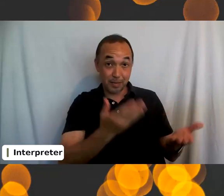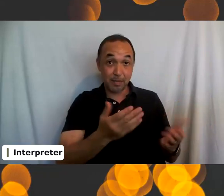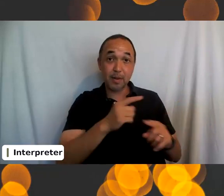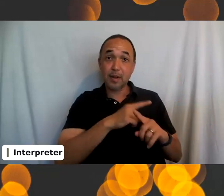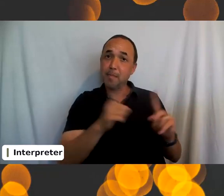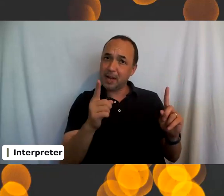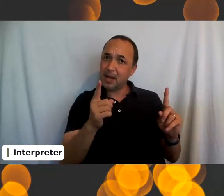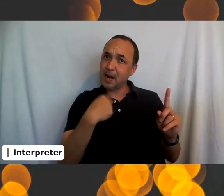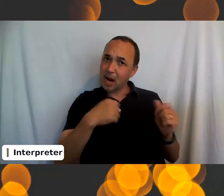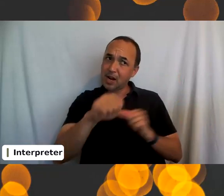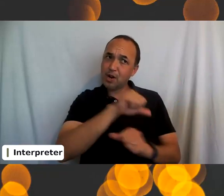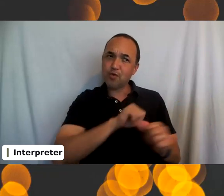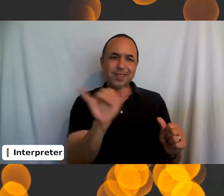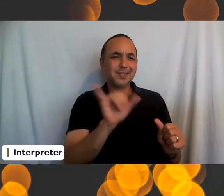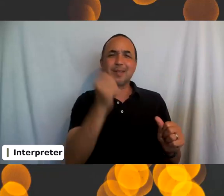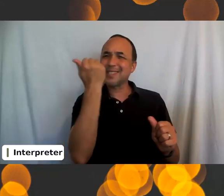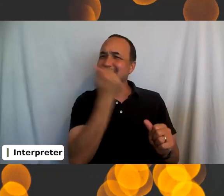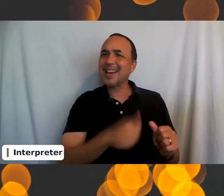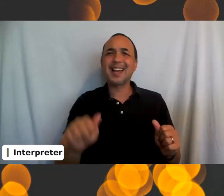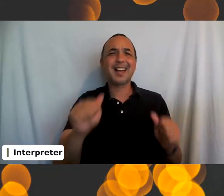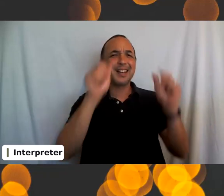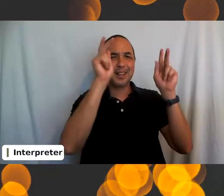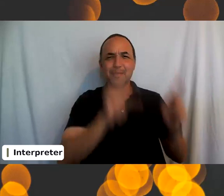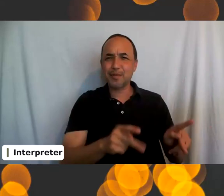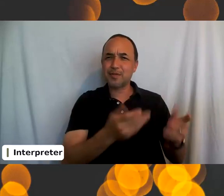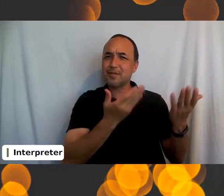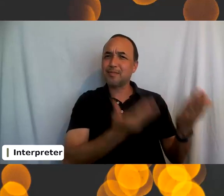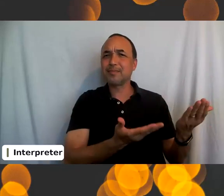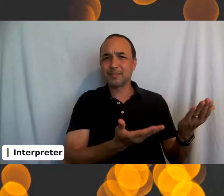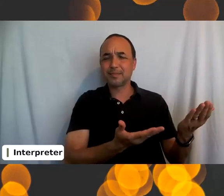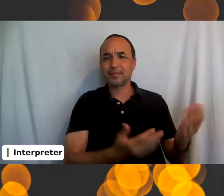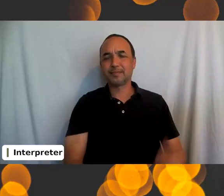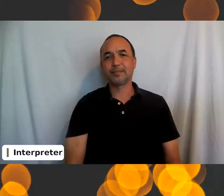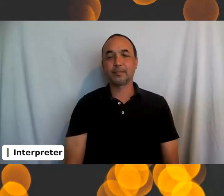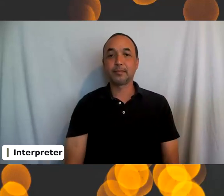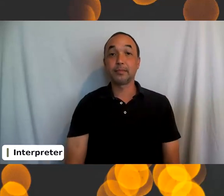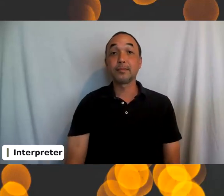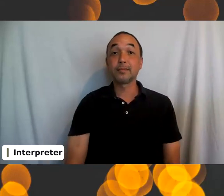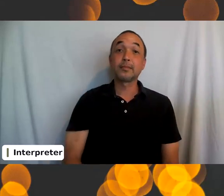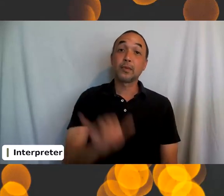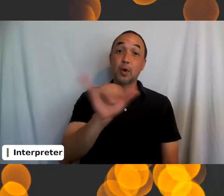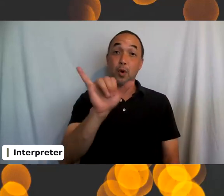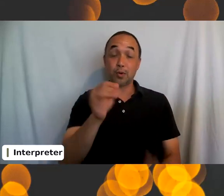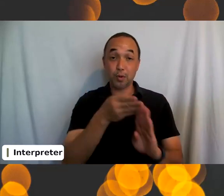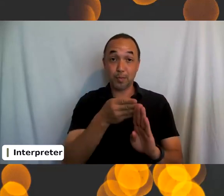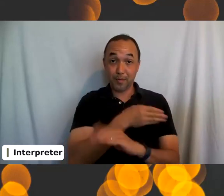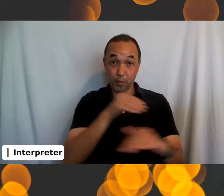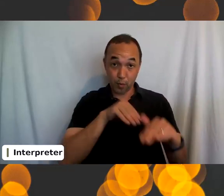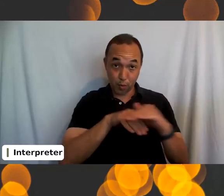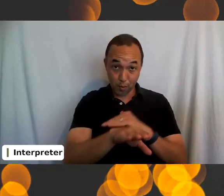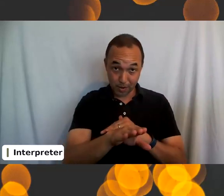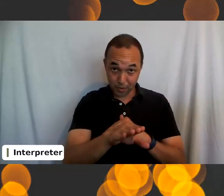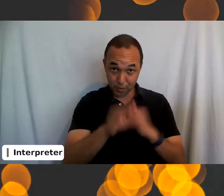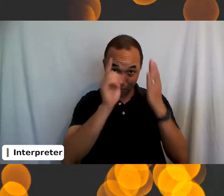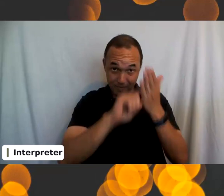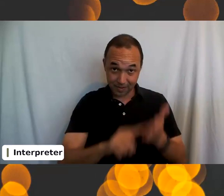I would any person standing in front of me. Now, also, before you go into an investigation, you